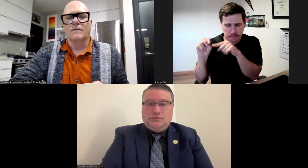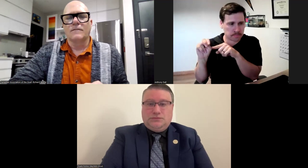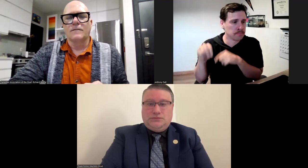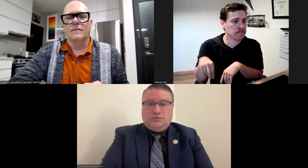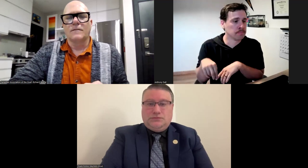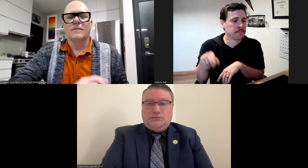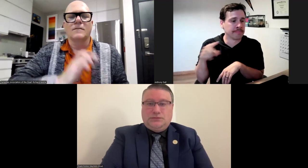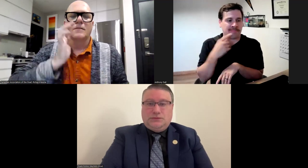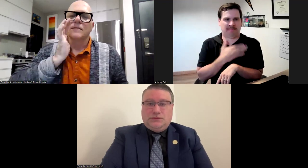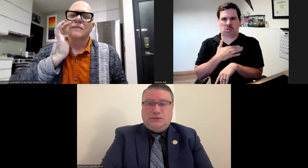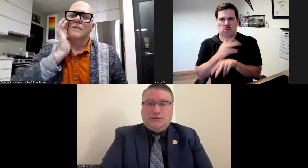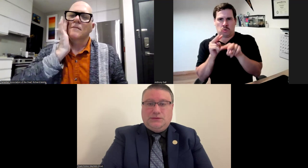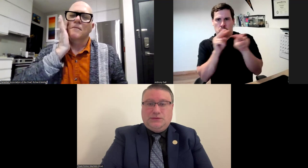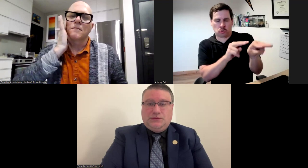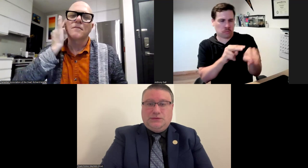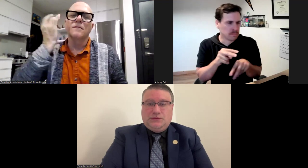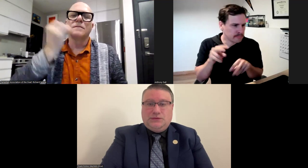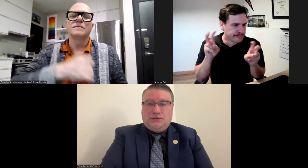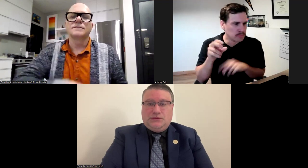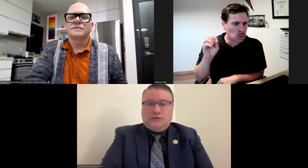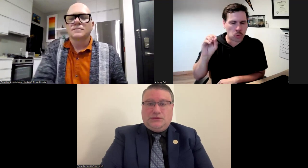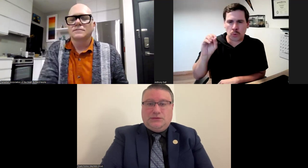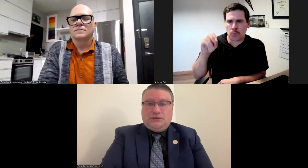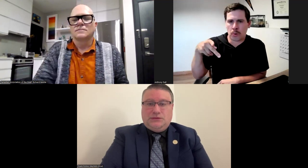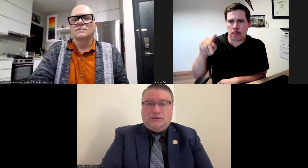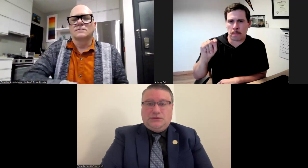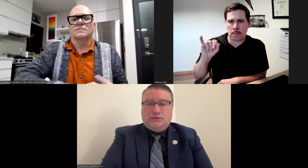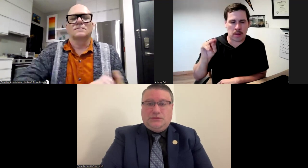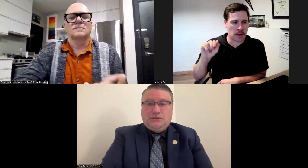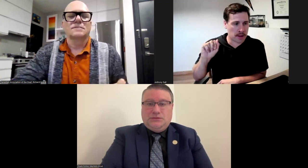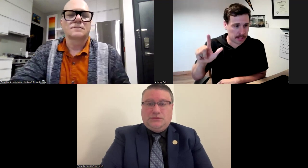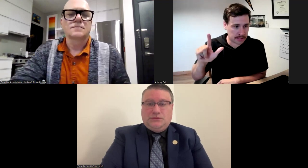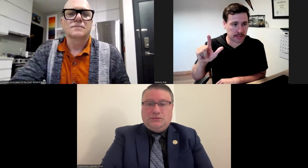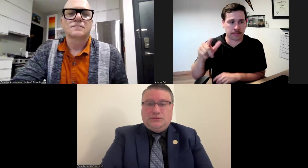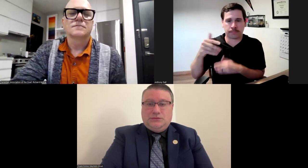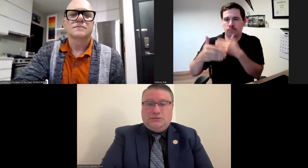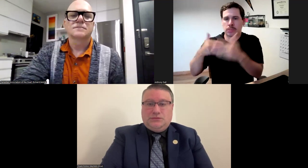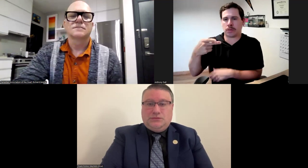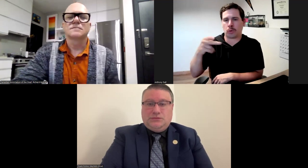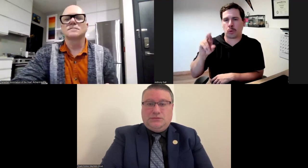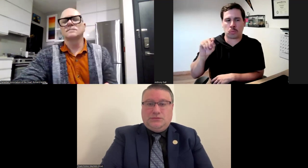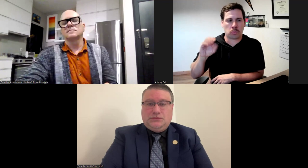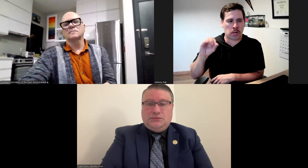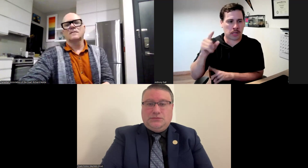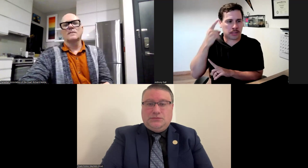currently traveling right now. And Provincial Deaf and Hard of Hearing Services is an acronym here in British Columbia.